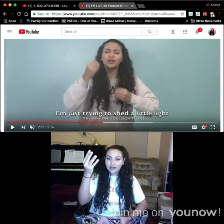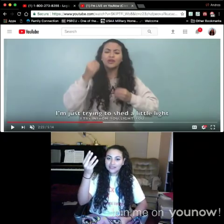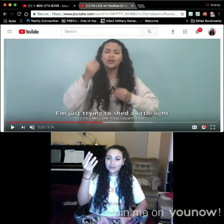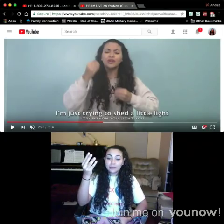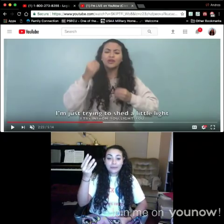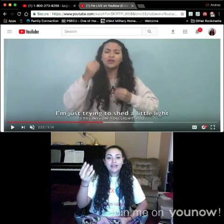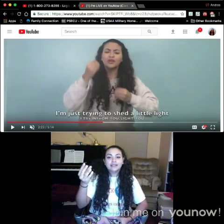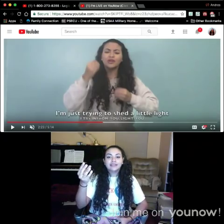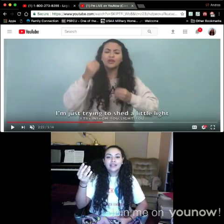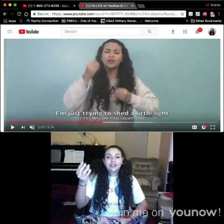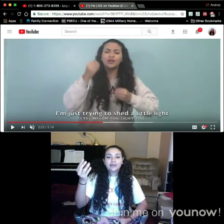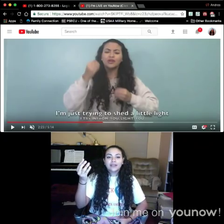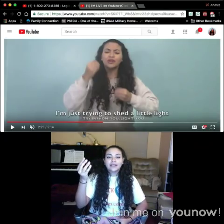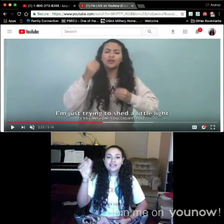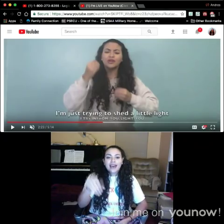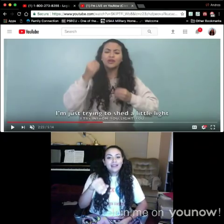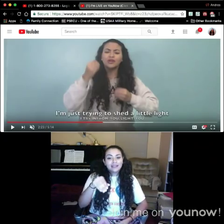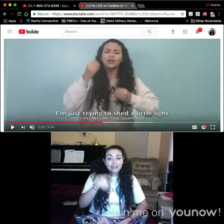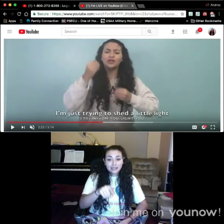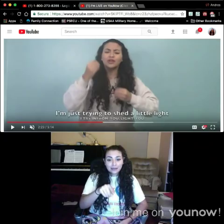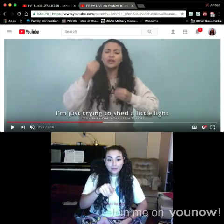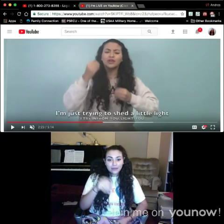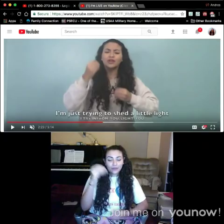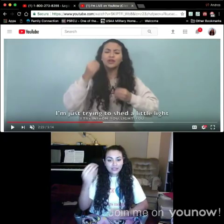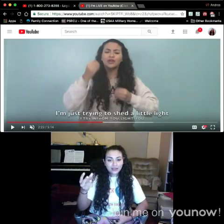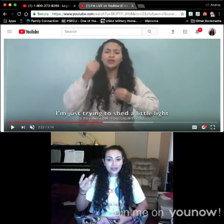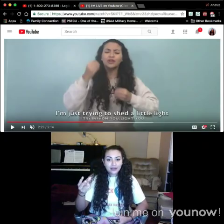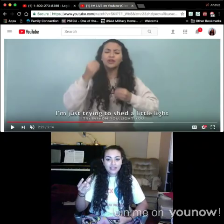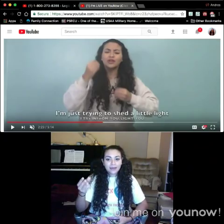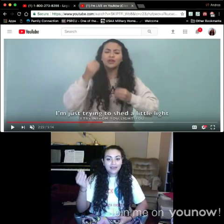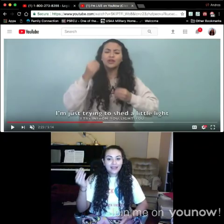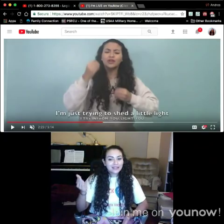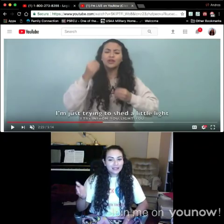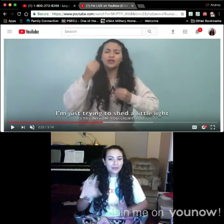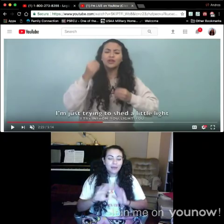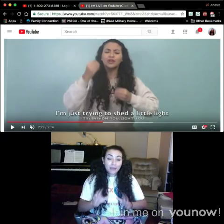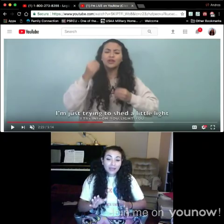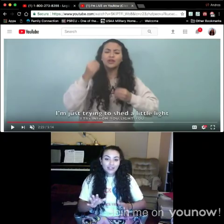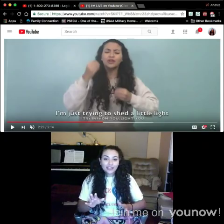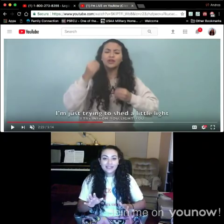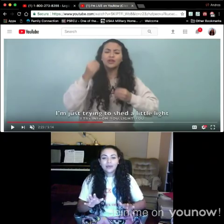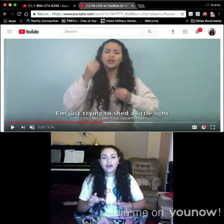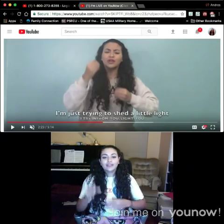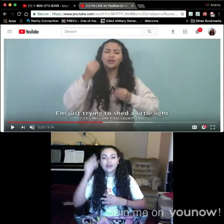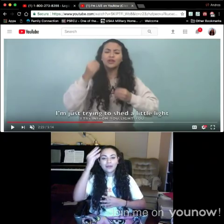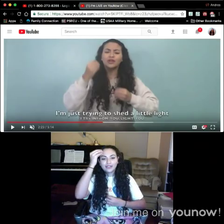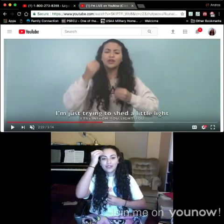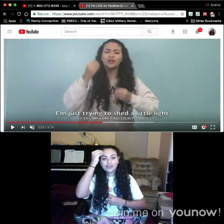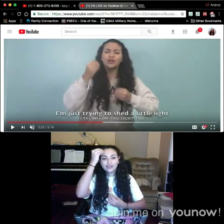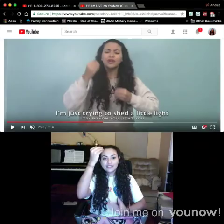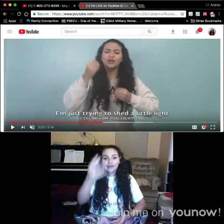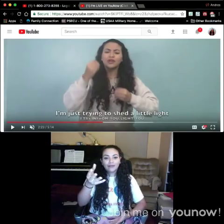light on someone means, because that is an idiom. If you shed the light on a topic, that's an idiom that might not translate well, so I made